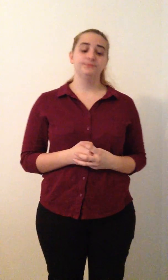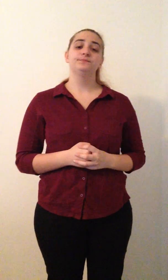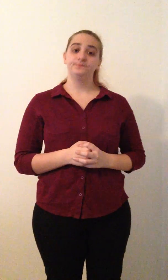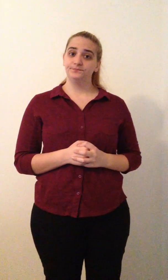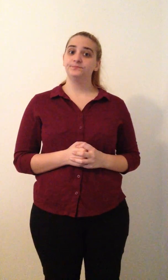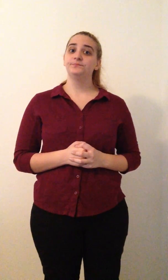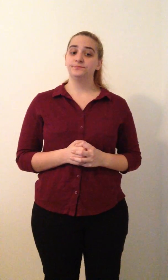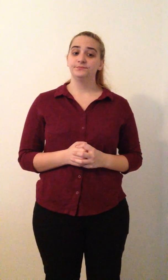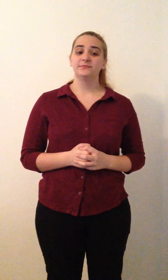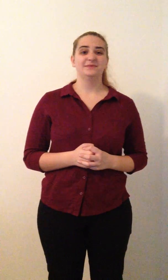That's no fun, is it?